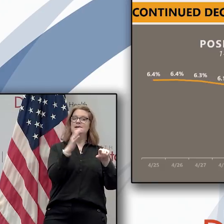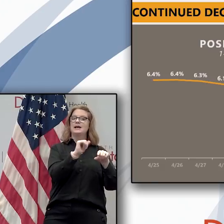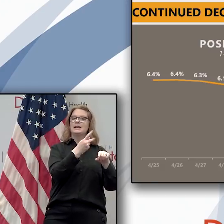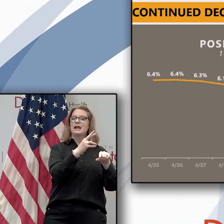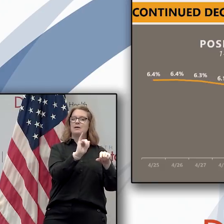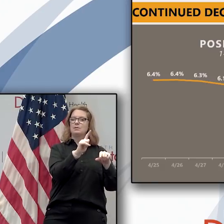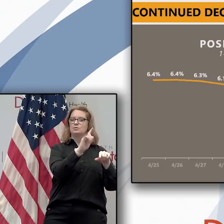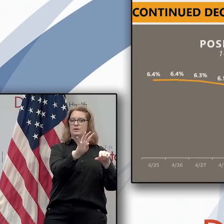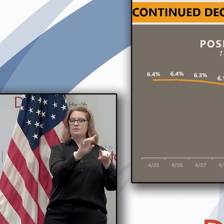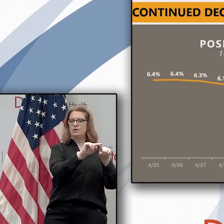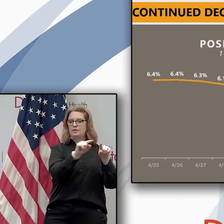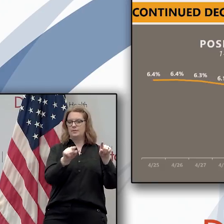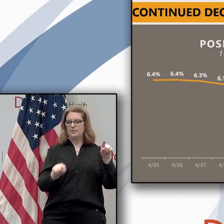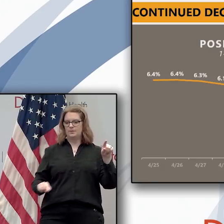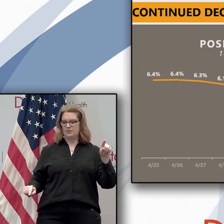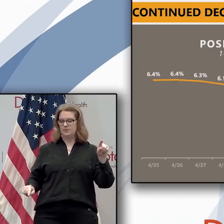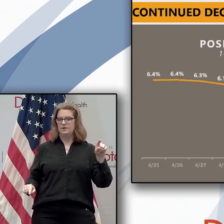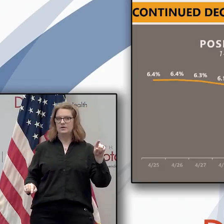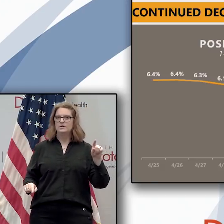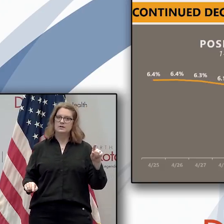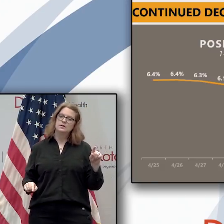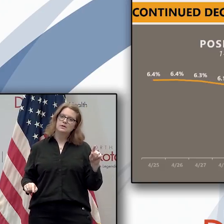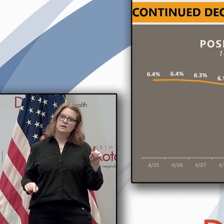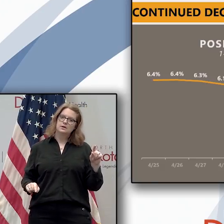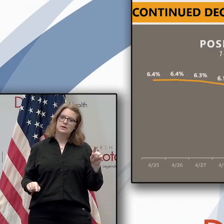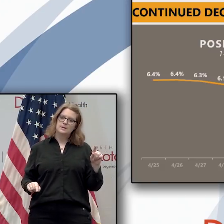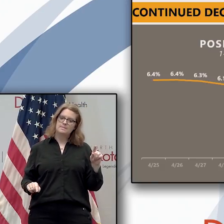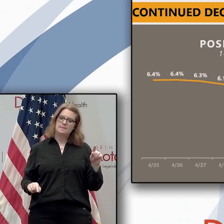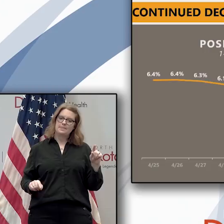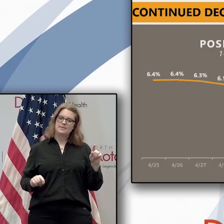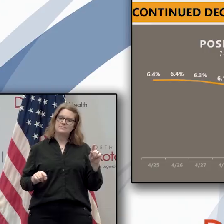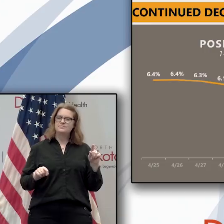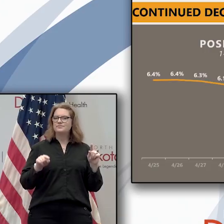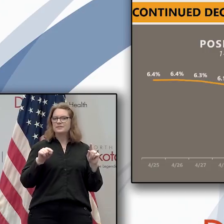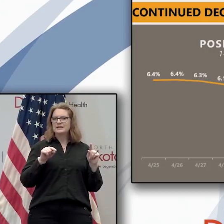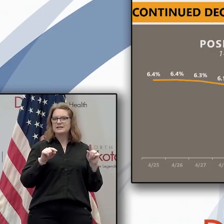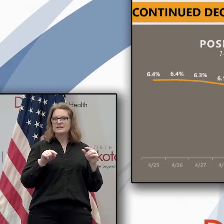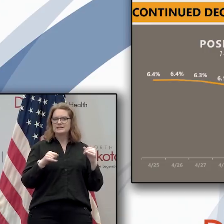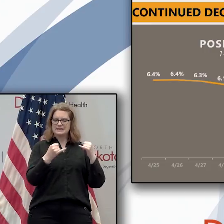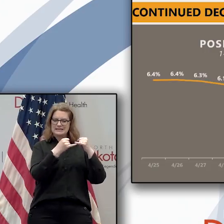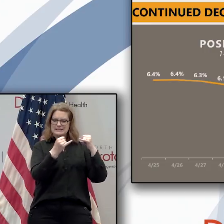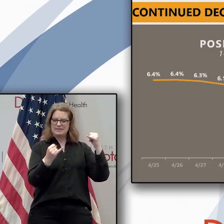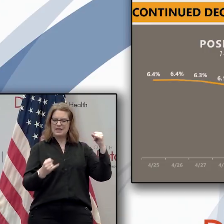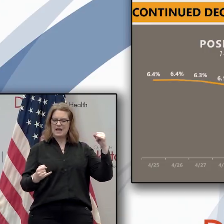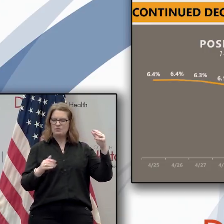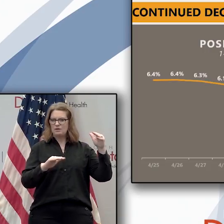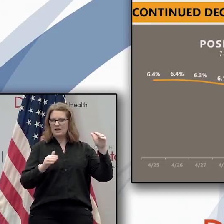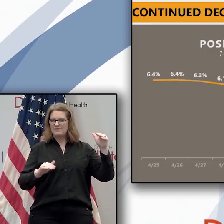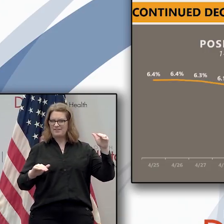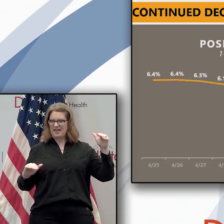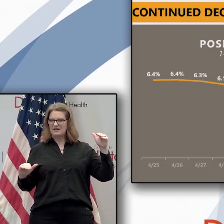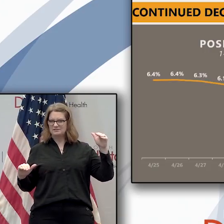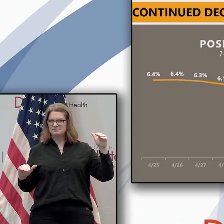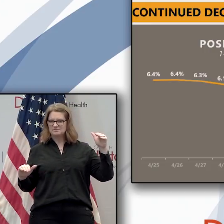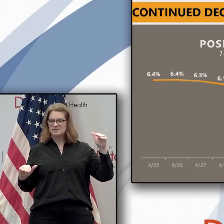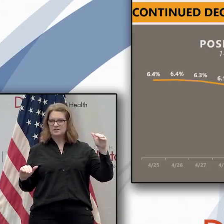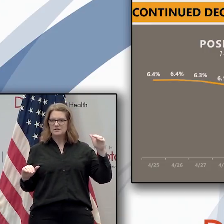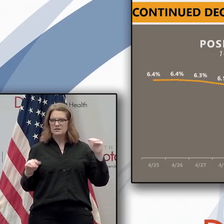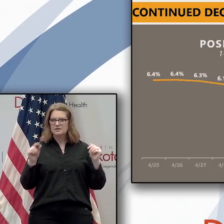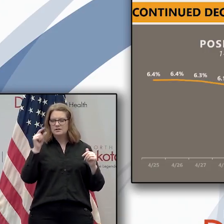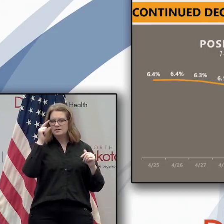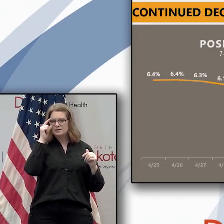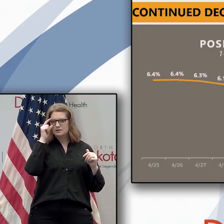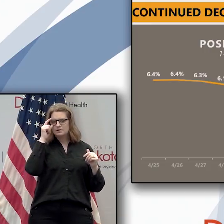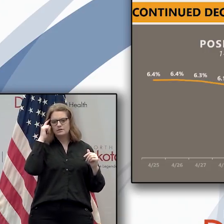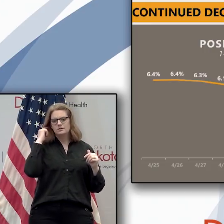24th. We're going to see this line will continue to flatten off a little bit when we